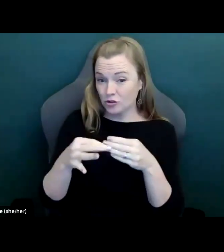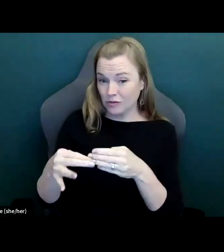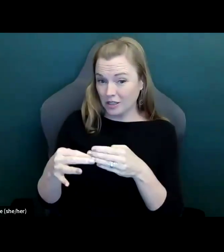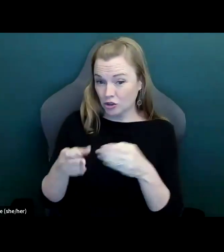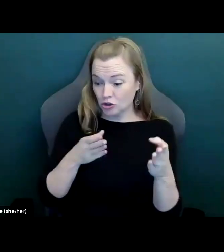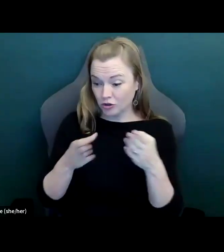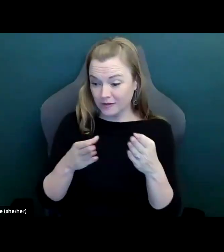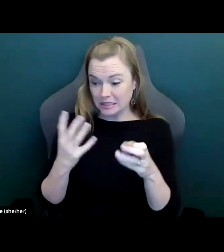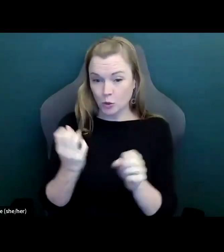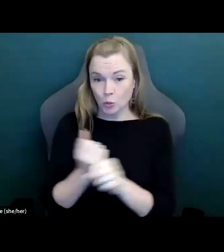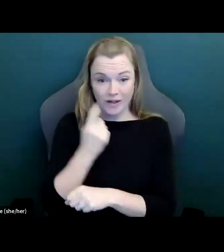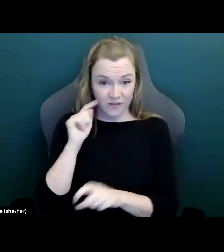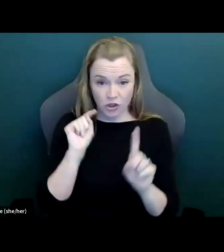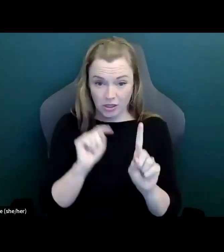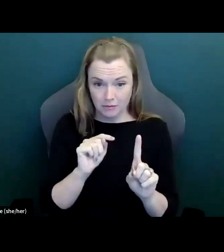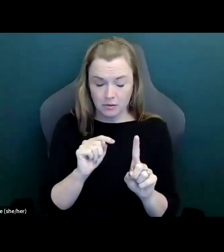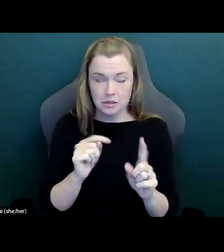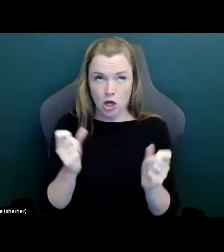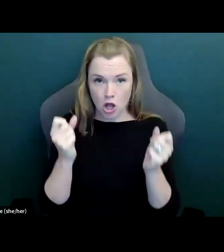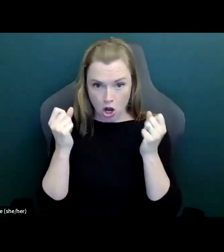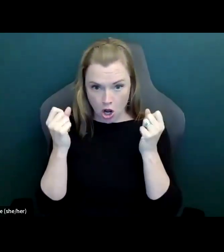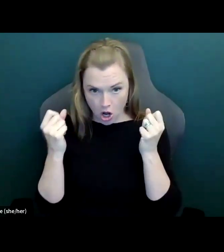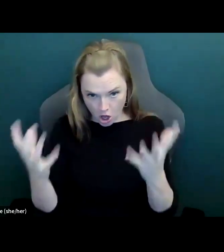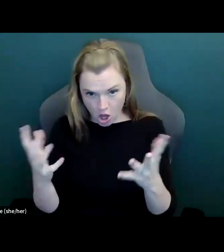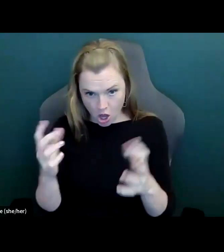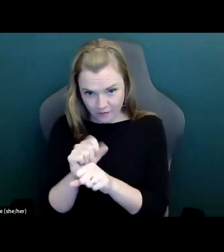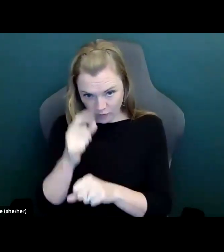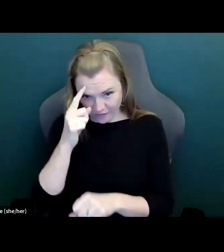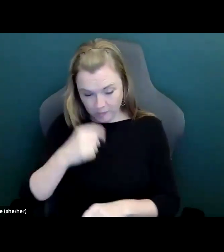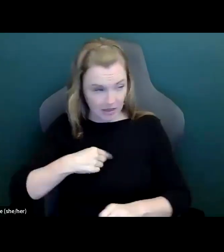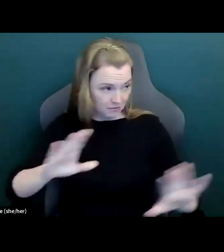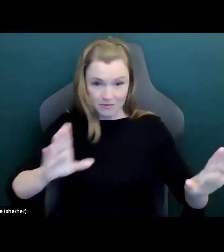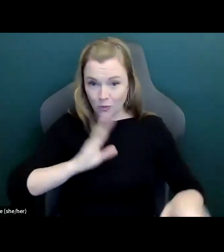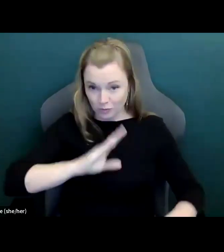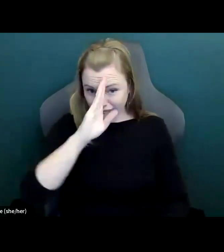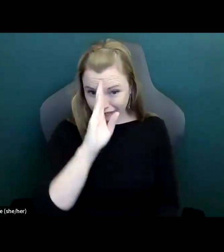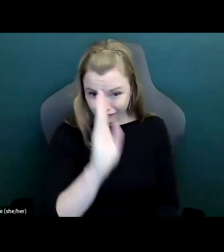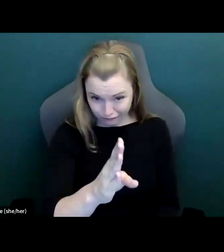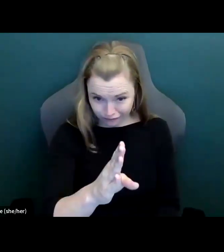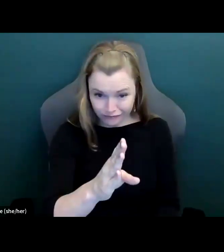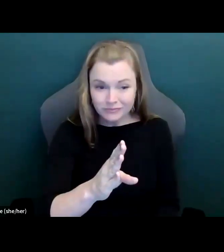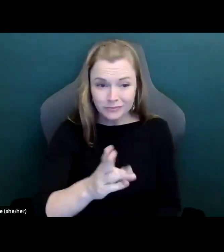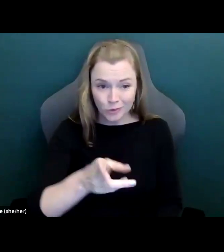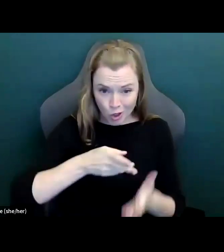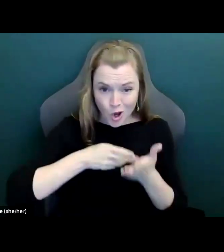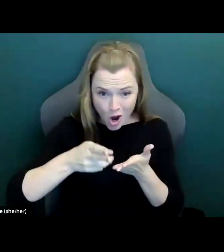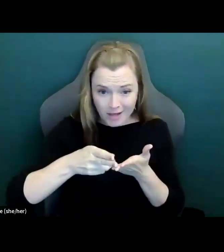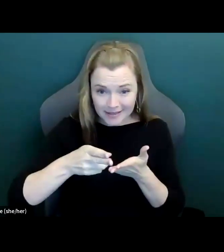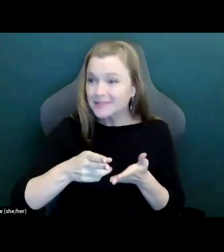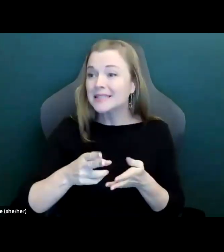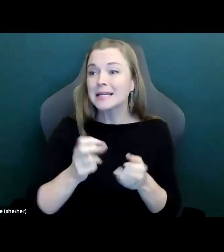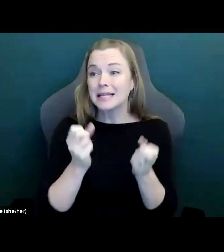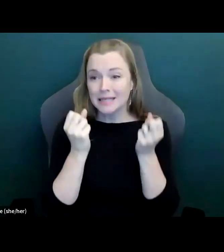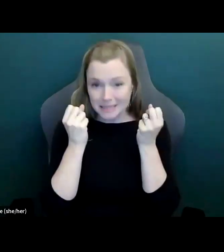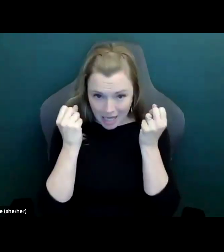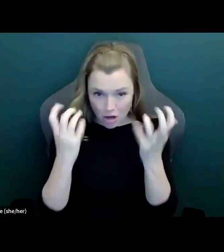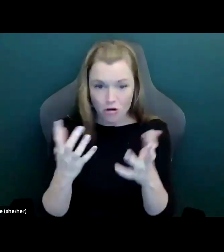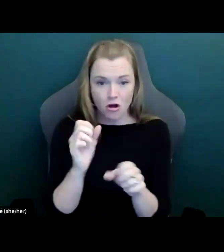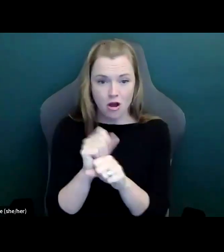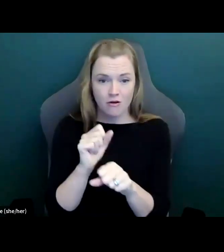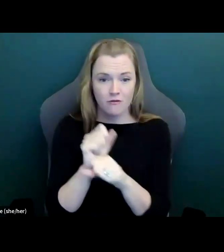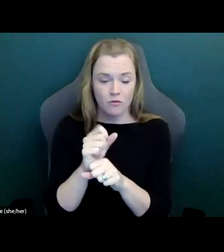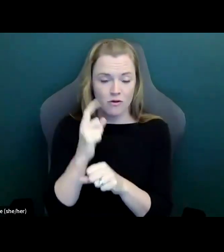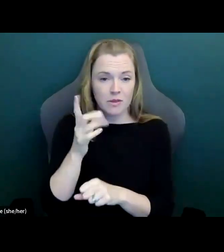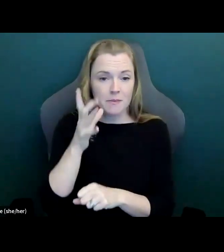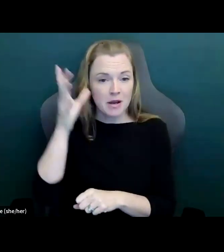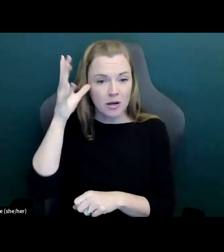a lot of work for me. I'm going to put that straight out there. It is a lot of work for the parent, but it is a heck of a